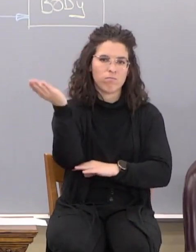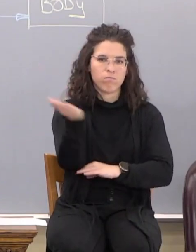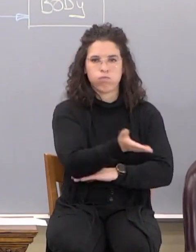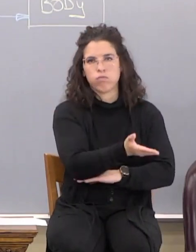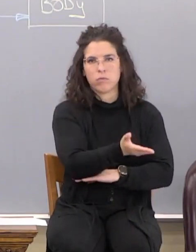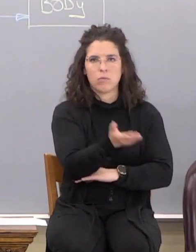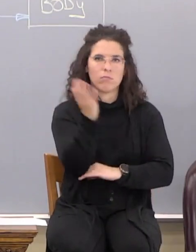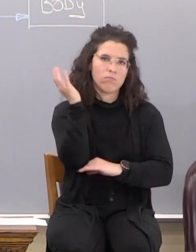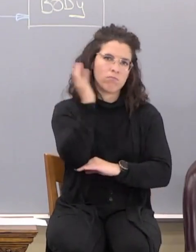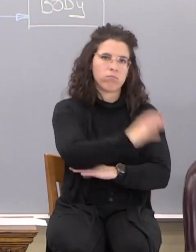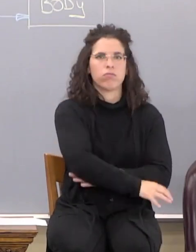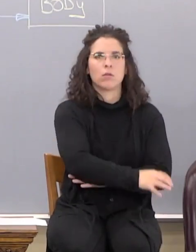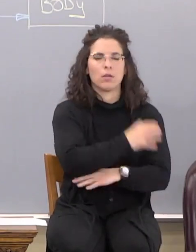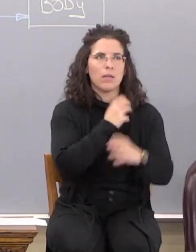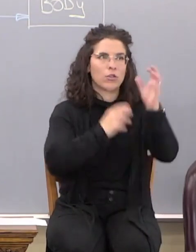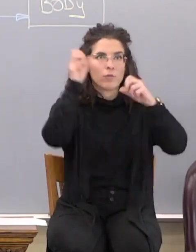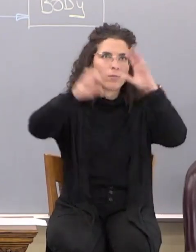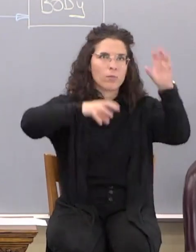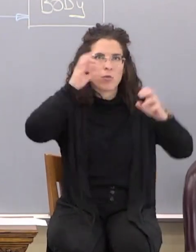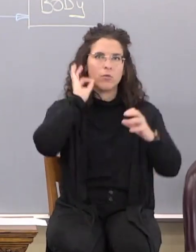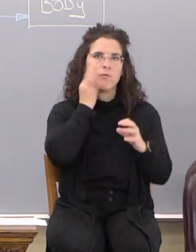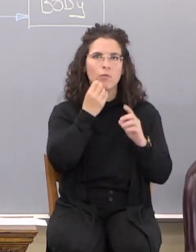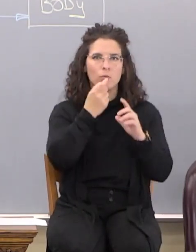pull all the fruit off of it every spring.